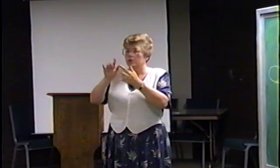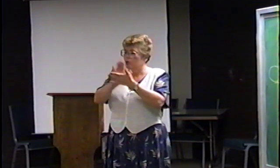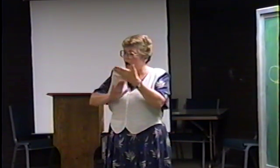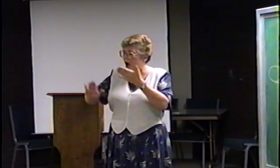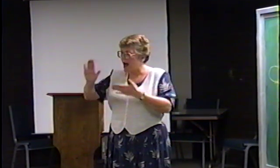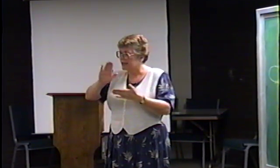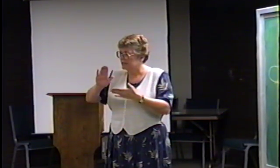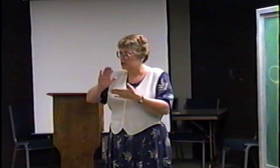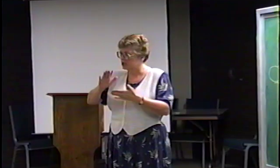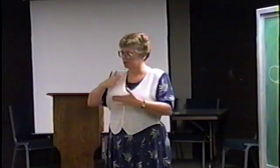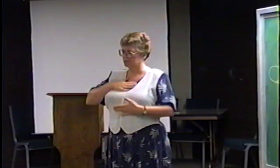to